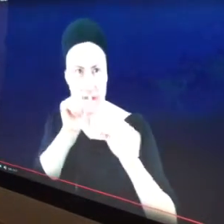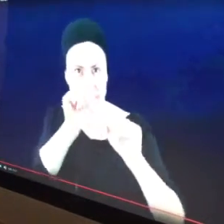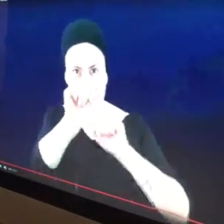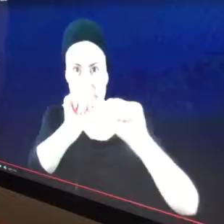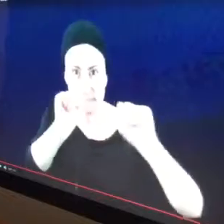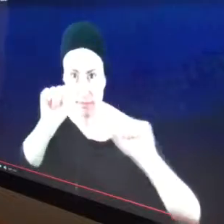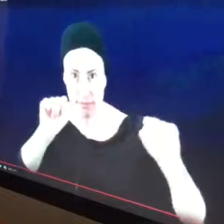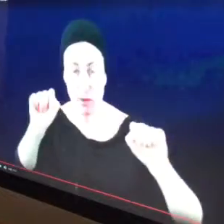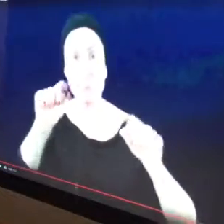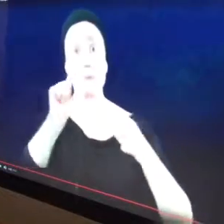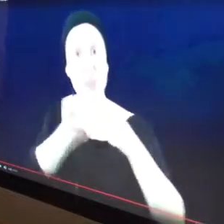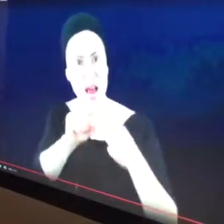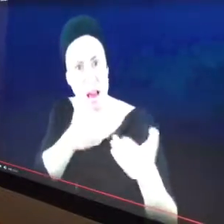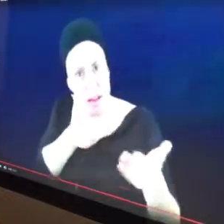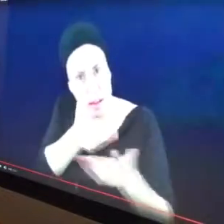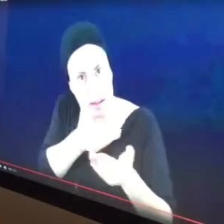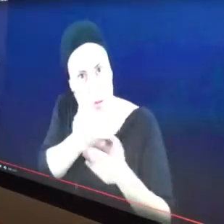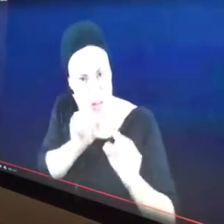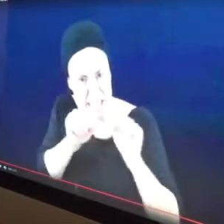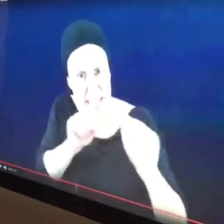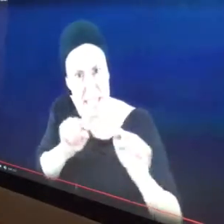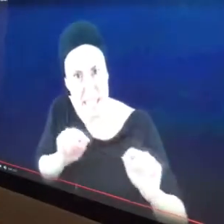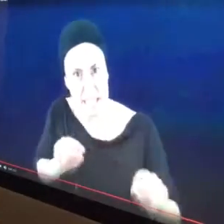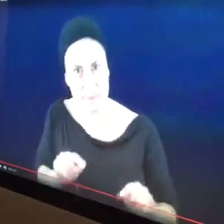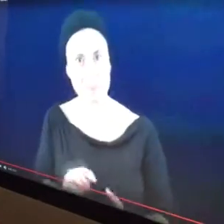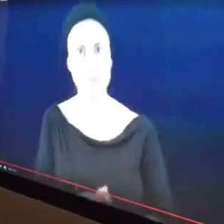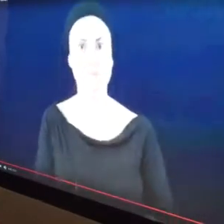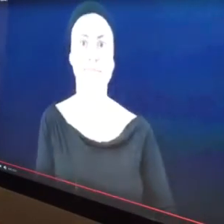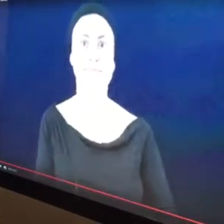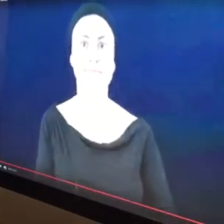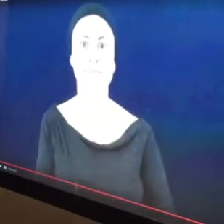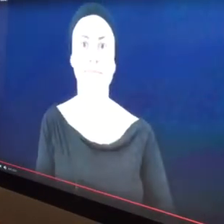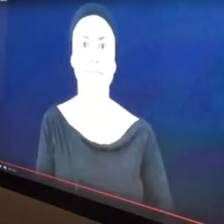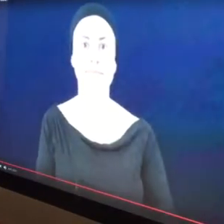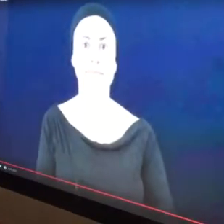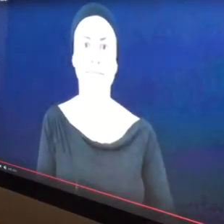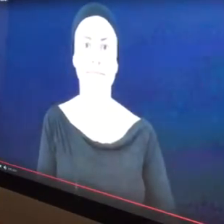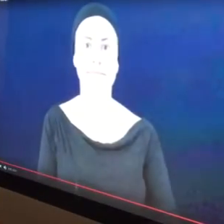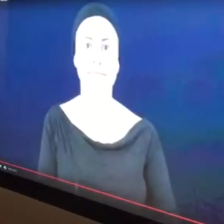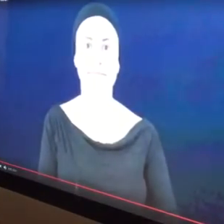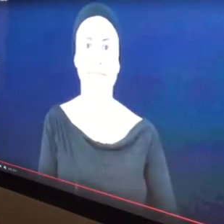perhaps work out examples of these different types of space. Or you might be able to talk to them about what they mean.